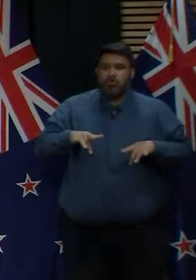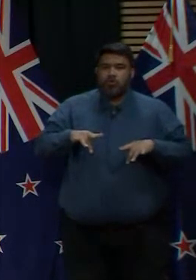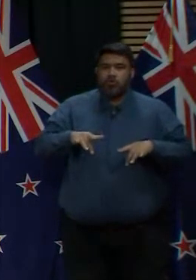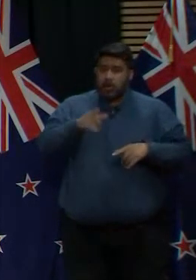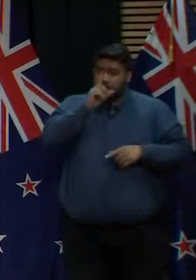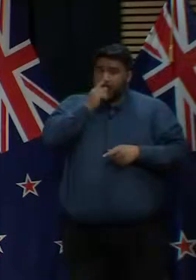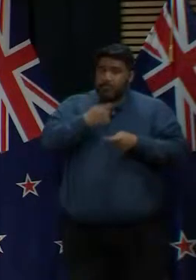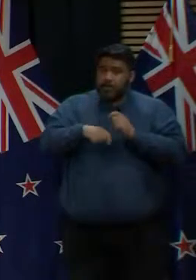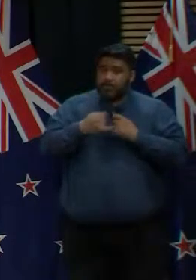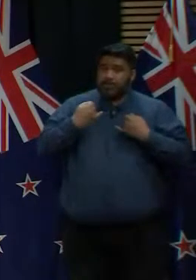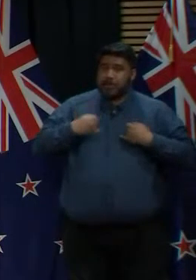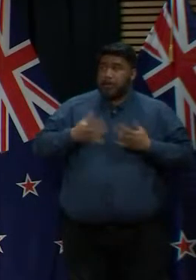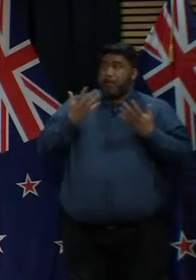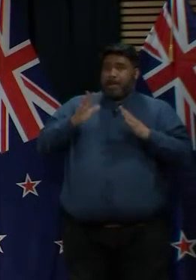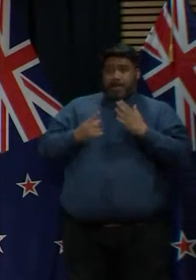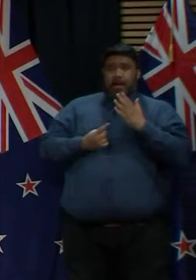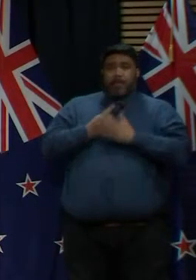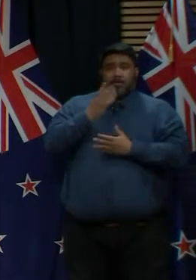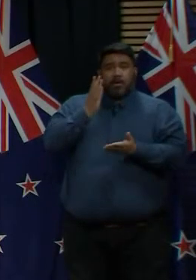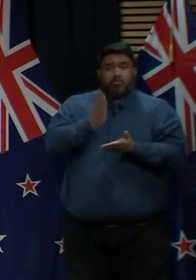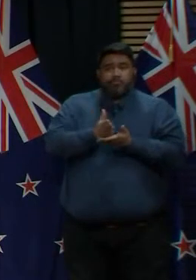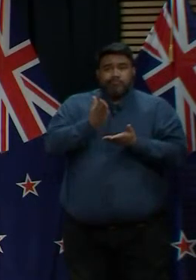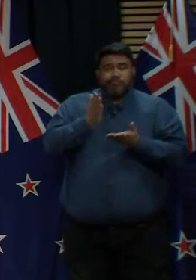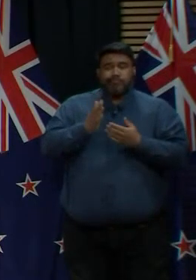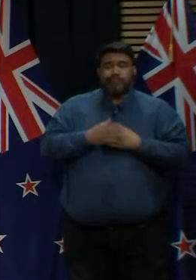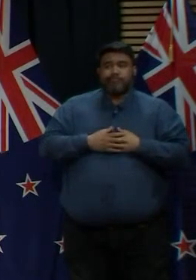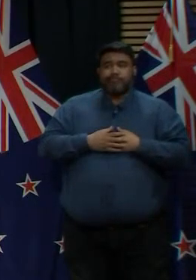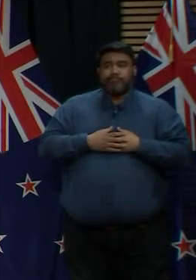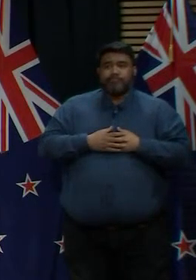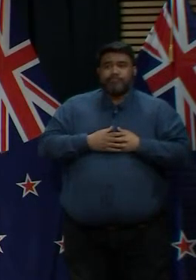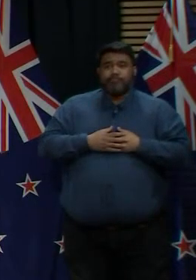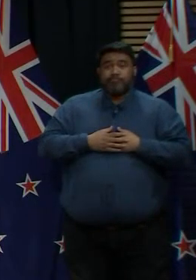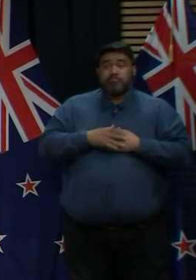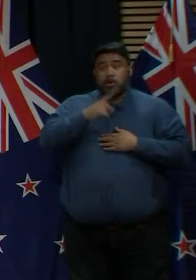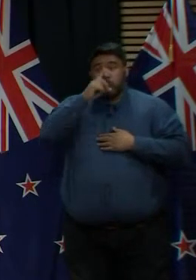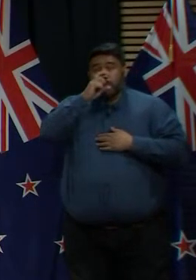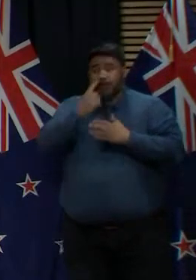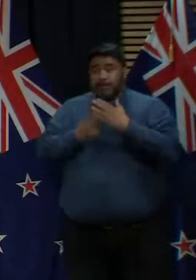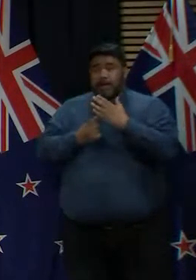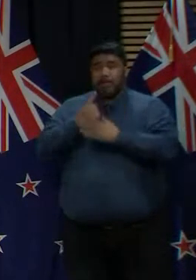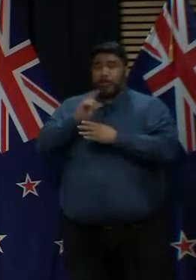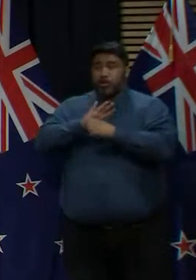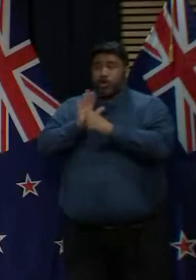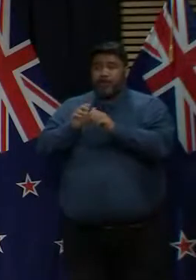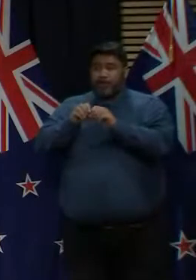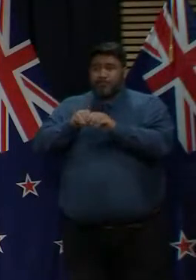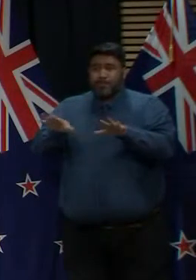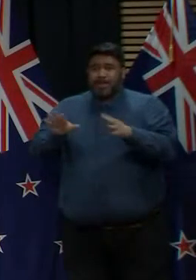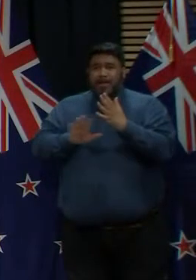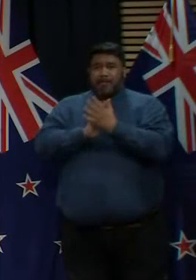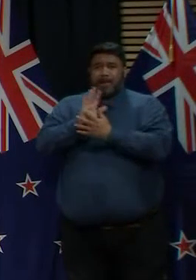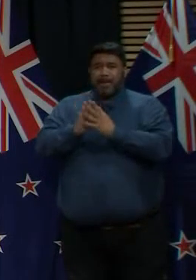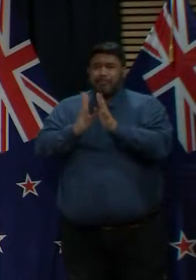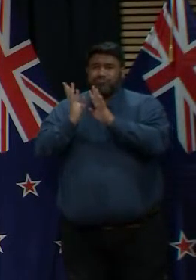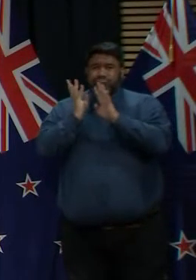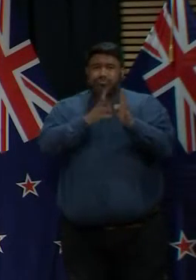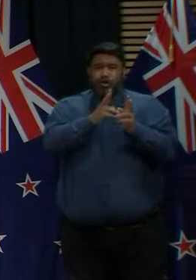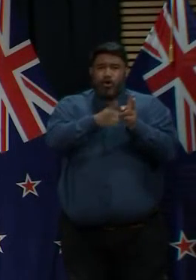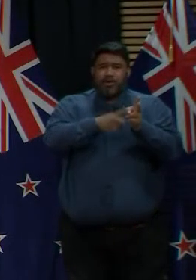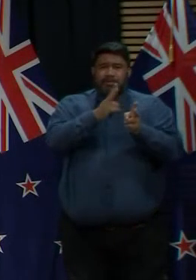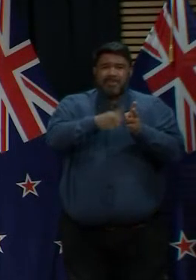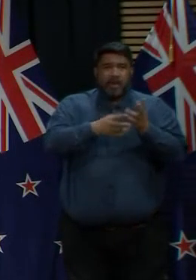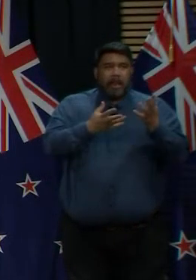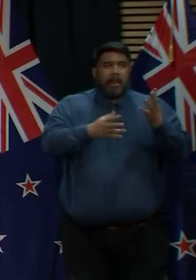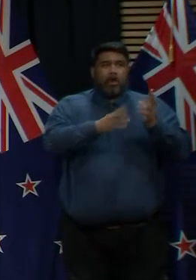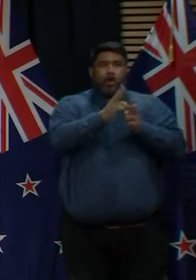this outbreak. And also, if our health systems are overwhelmed, we all suffer. However, that doesn't mean the public health tools